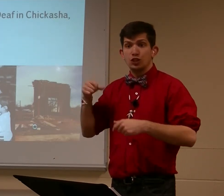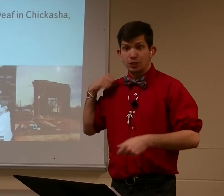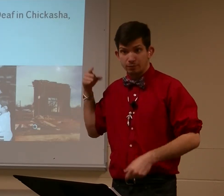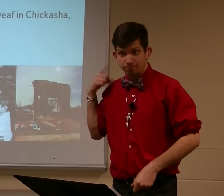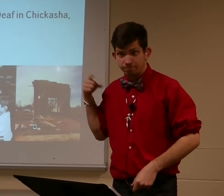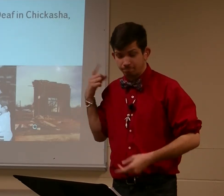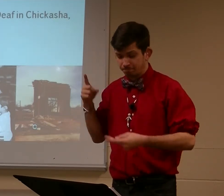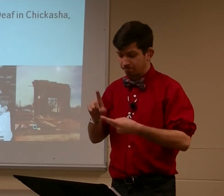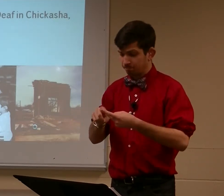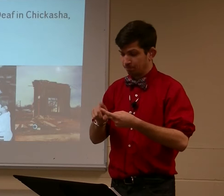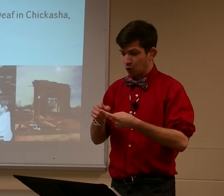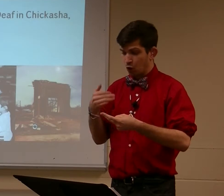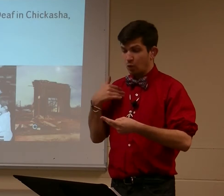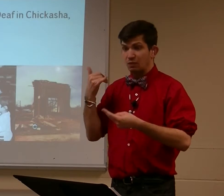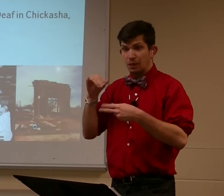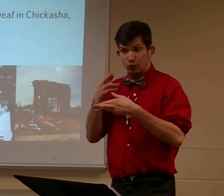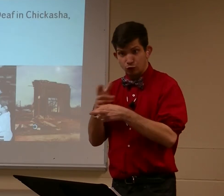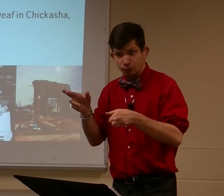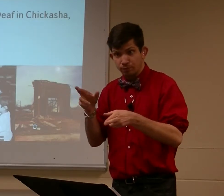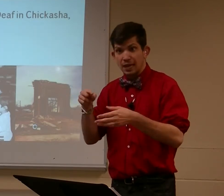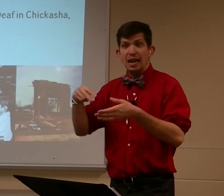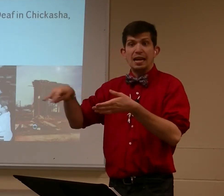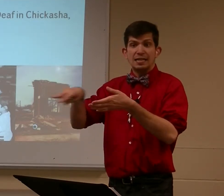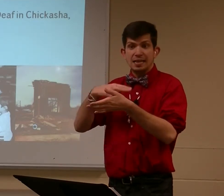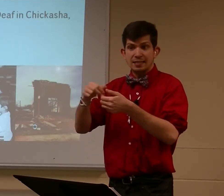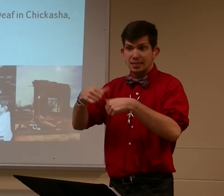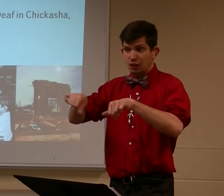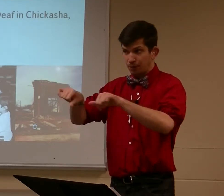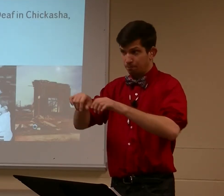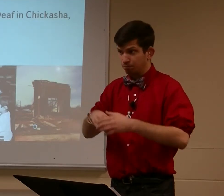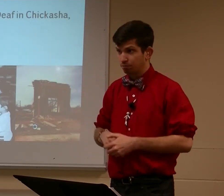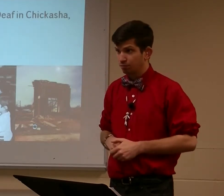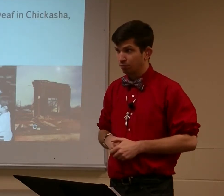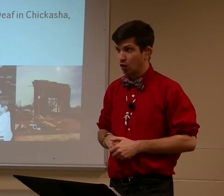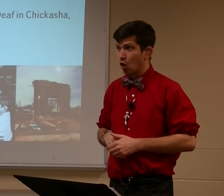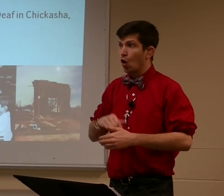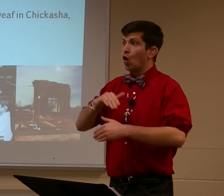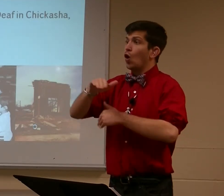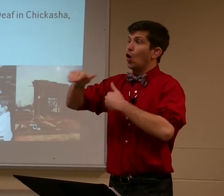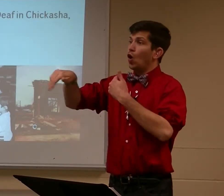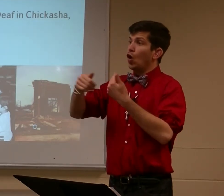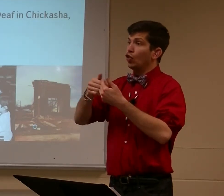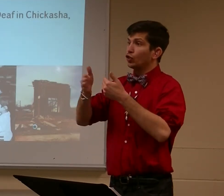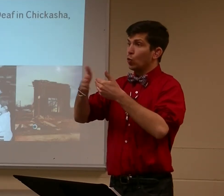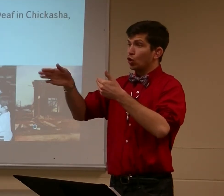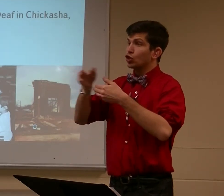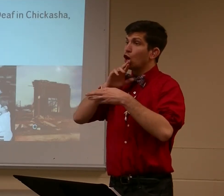gym, we have a playroom, and a dance area. All the doors are